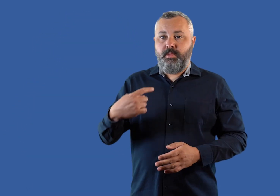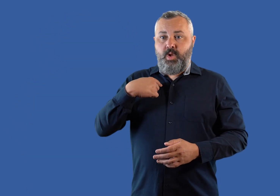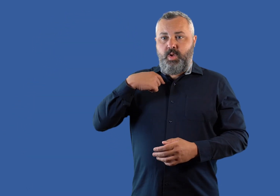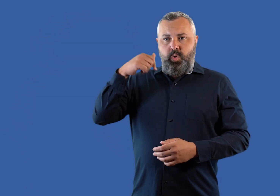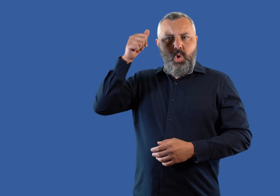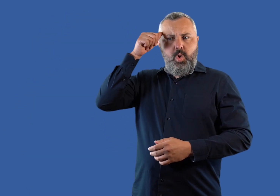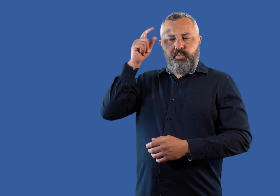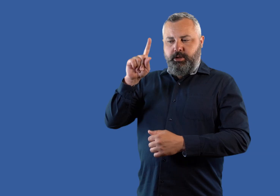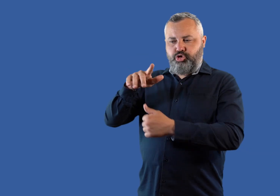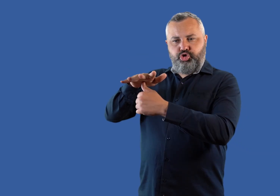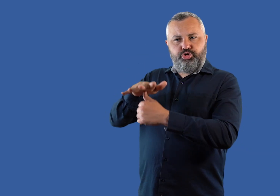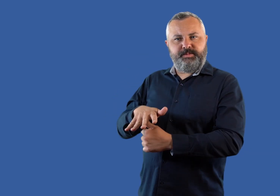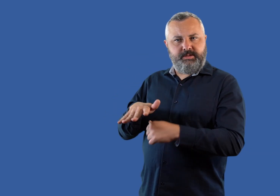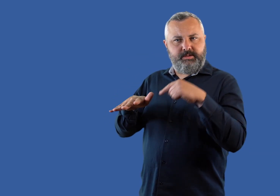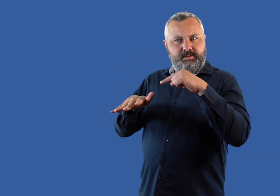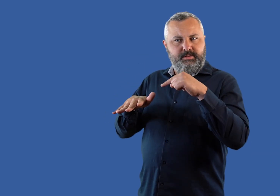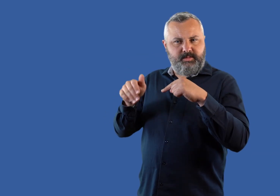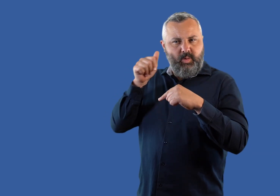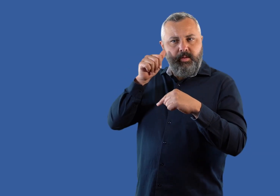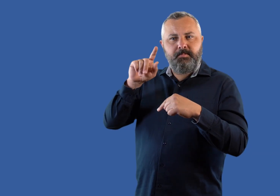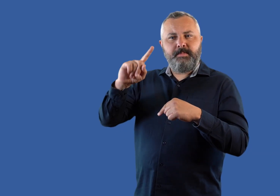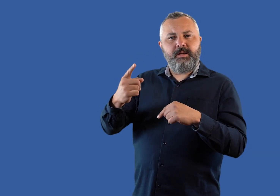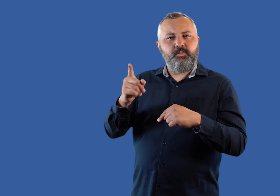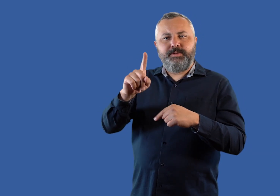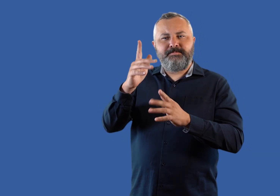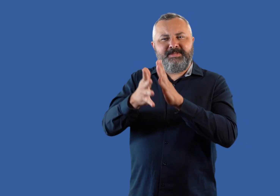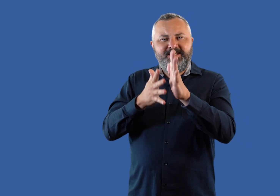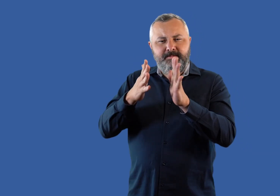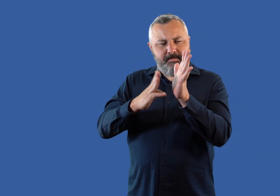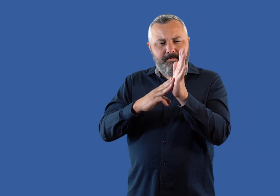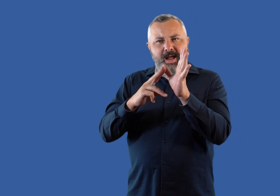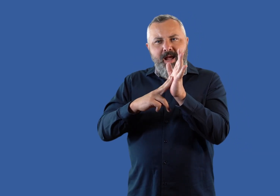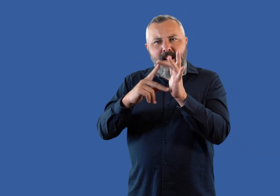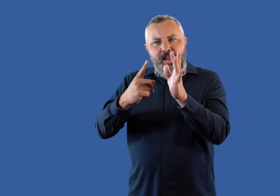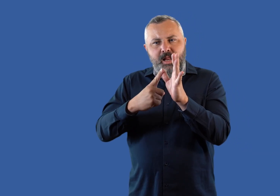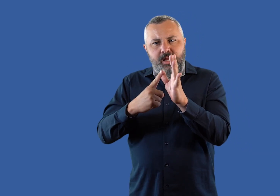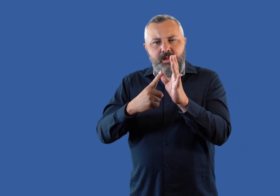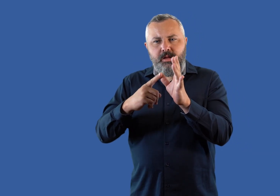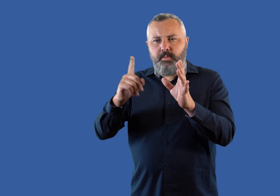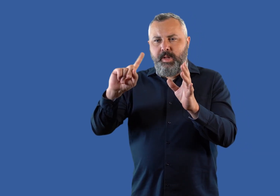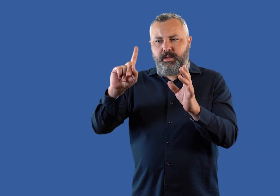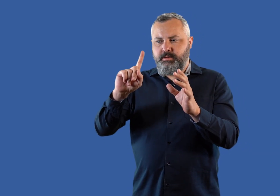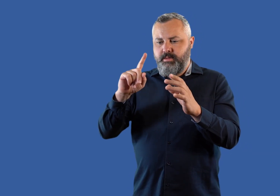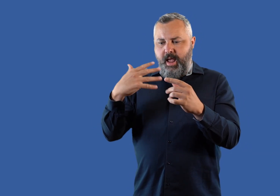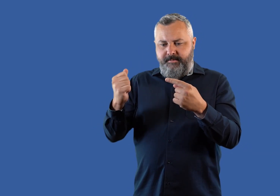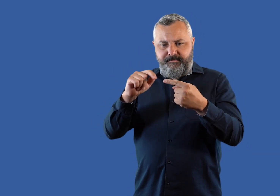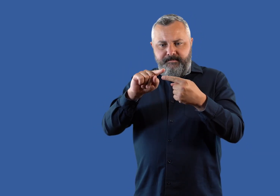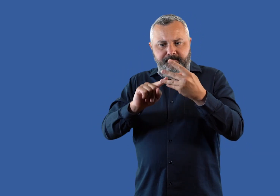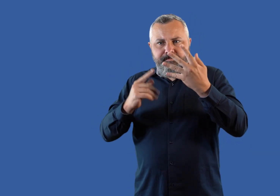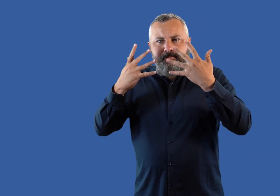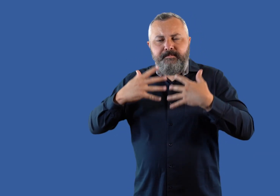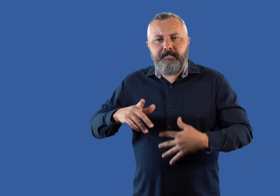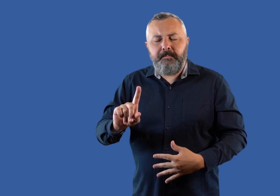I know what depression is, but what do you mean by mania? And what are the symptoms?